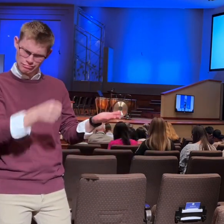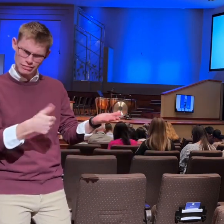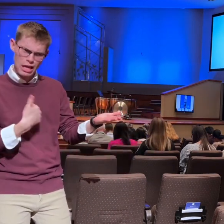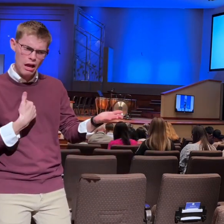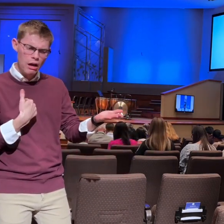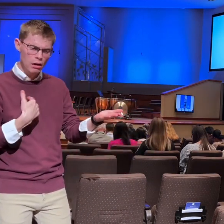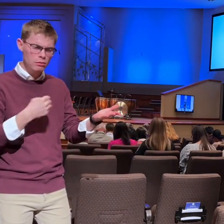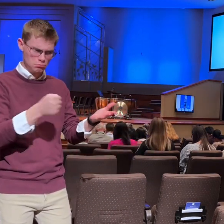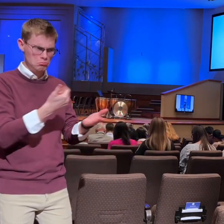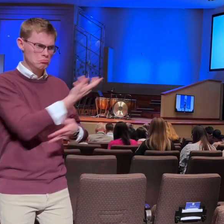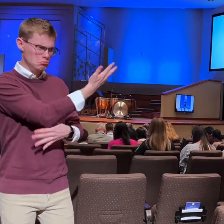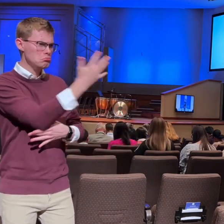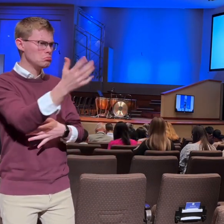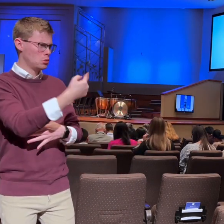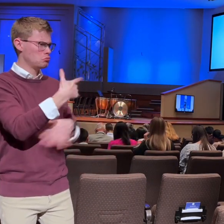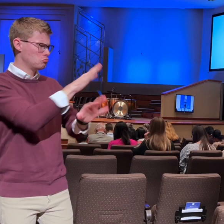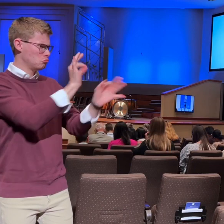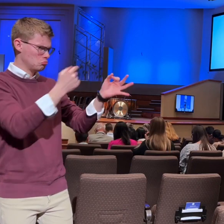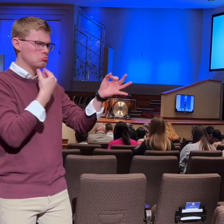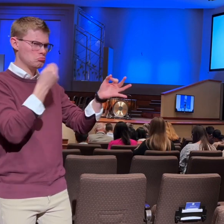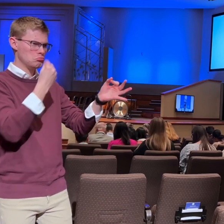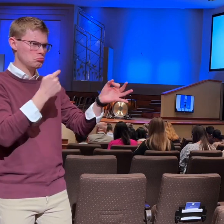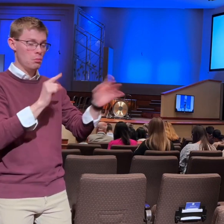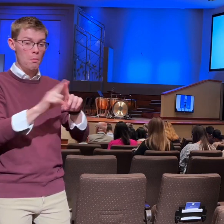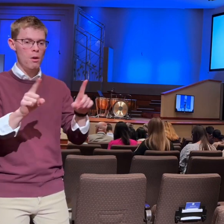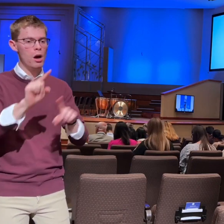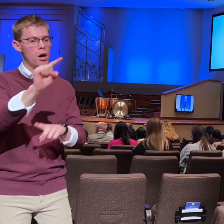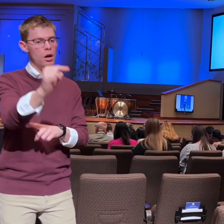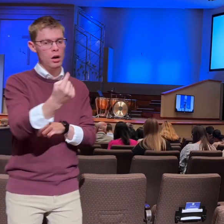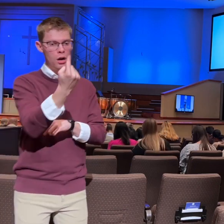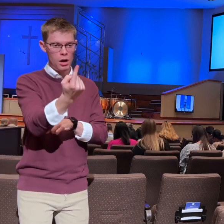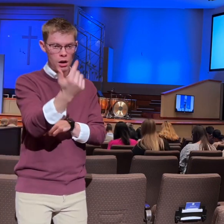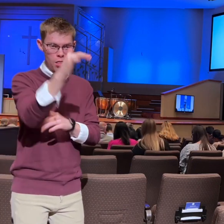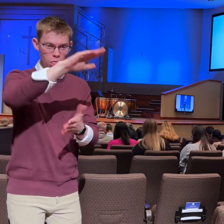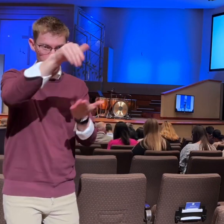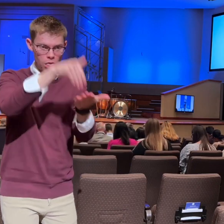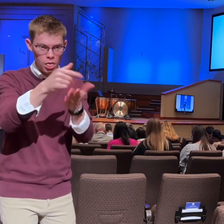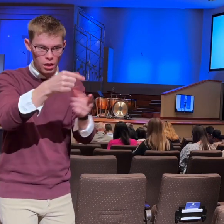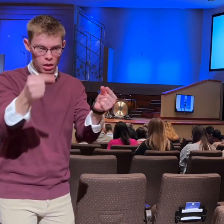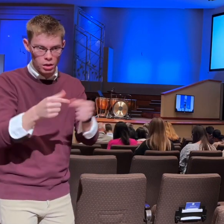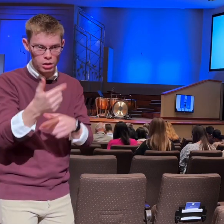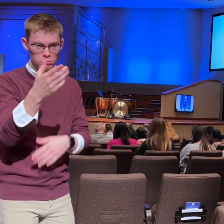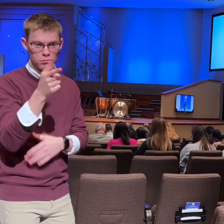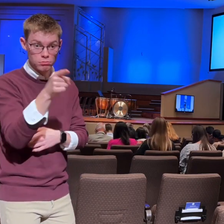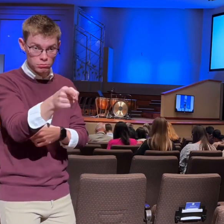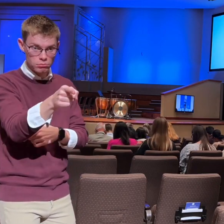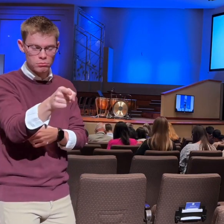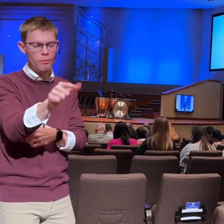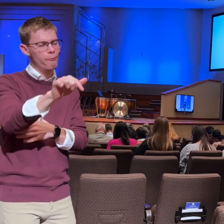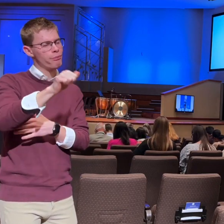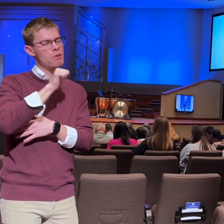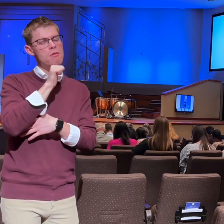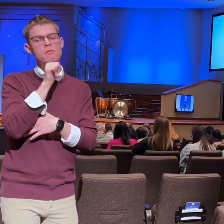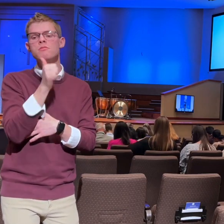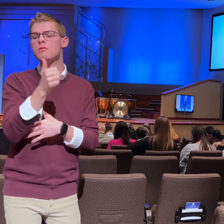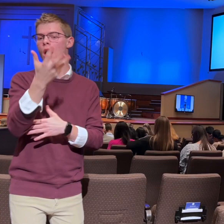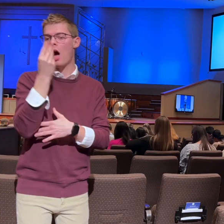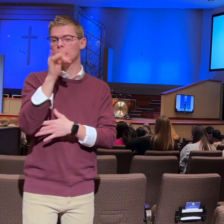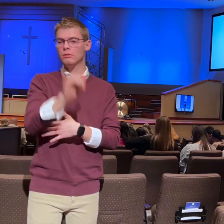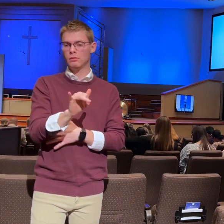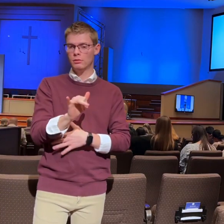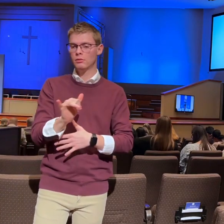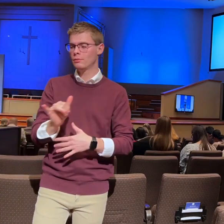the midst of the garden, God hath said, Ye shall not eat of it, neither shall you touch it lest you die. And the serpent said unto the woman, Ye shall not